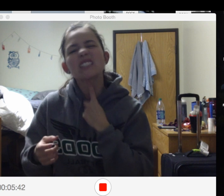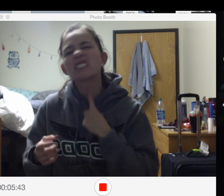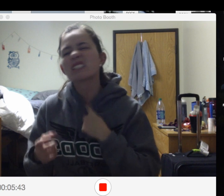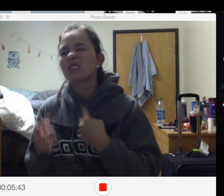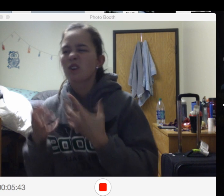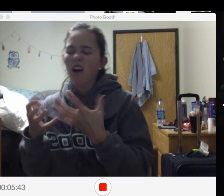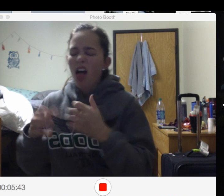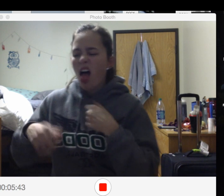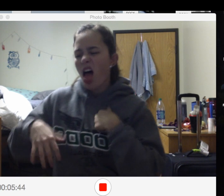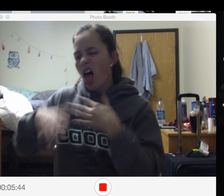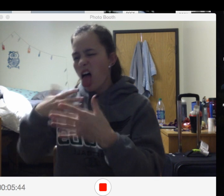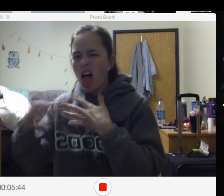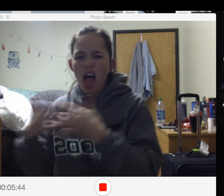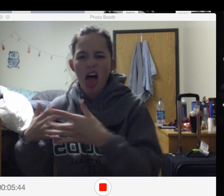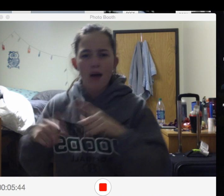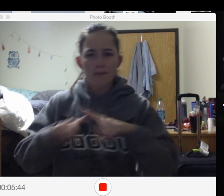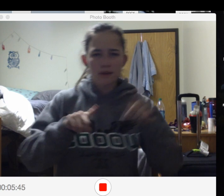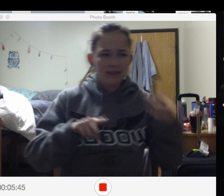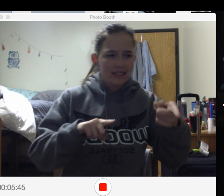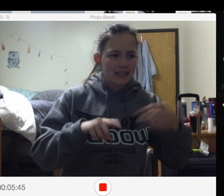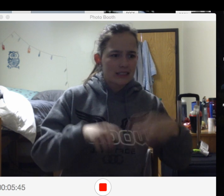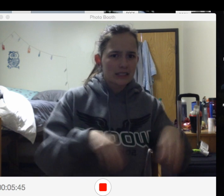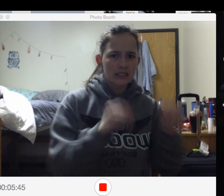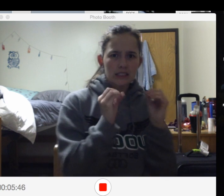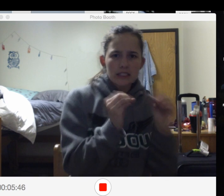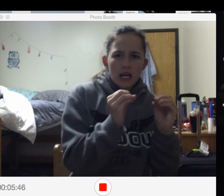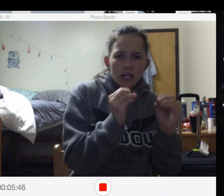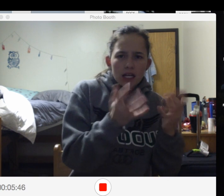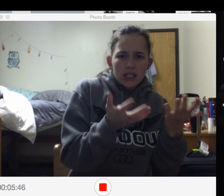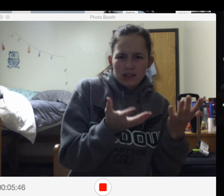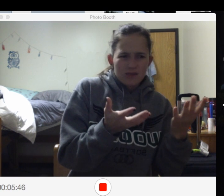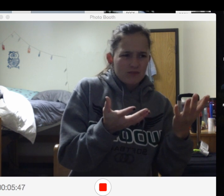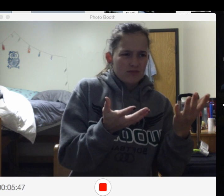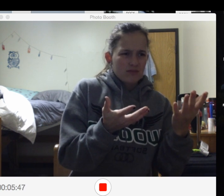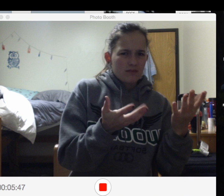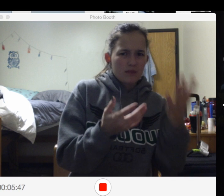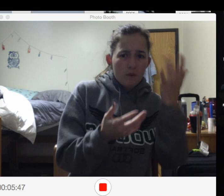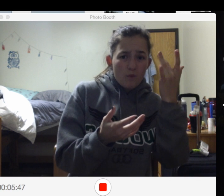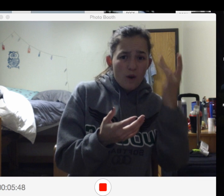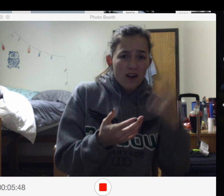that because they're mainly looking at what you click on first,